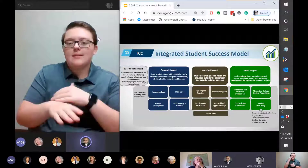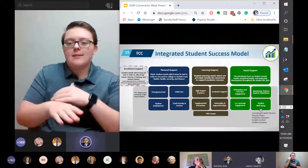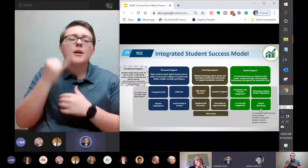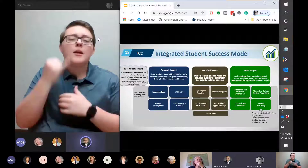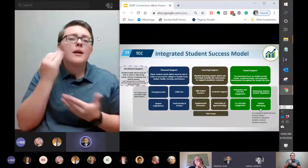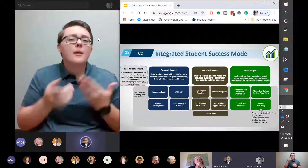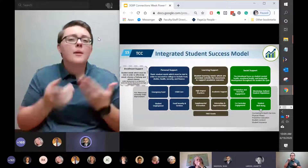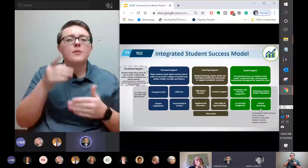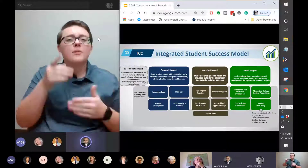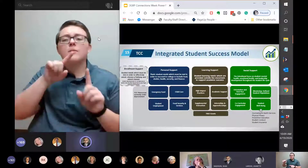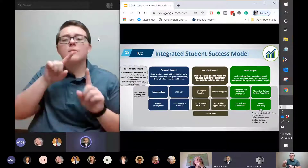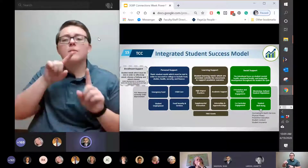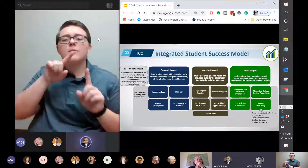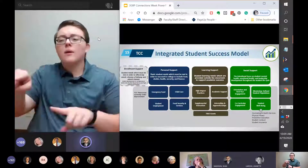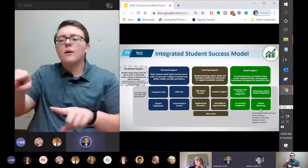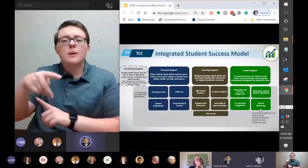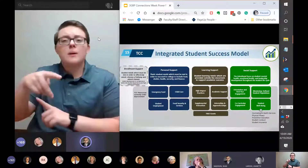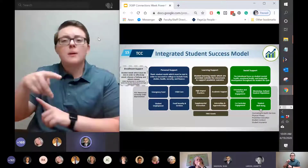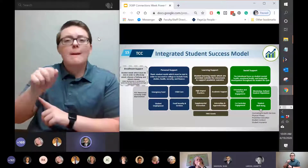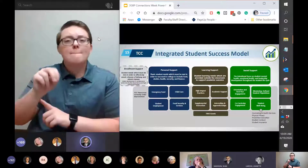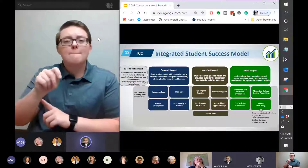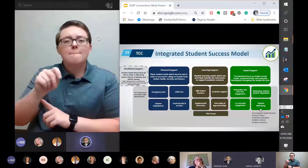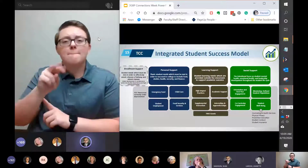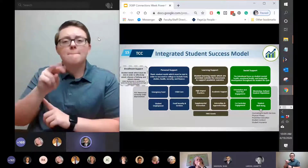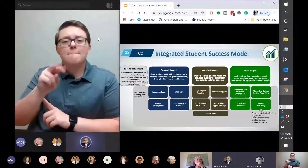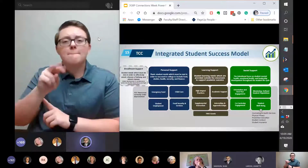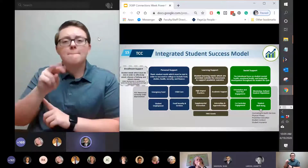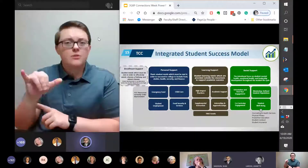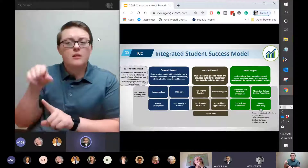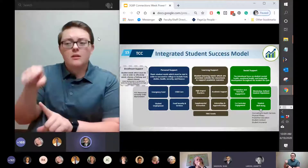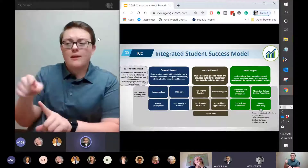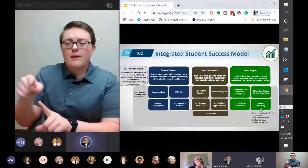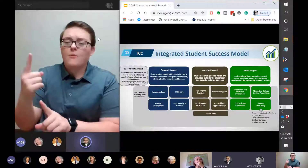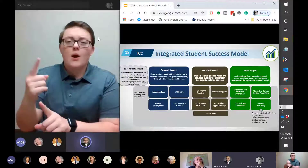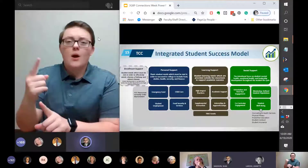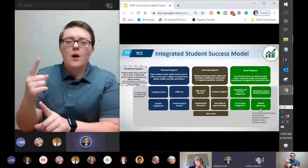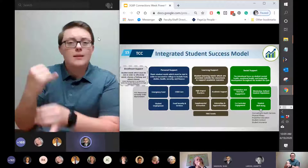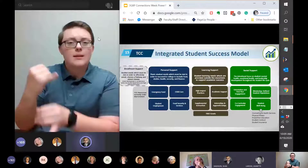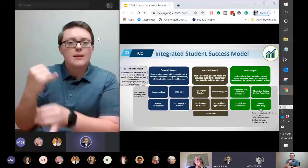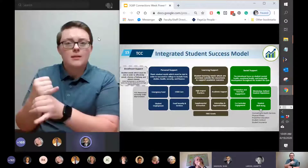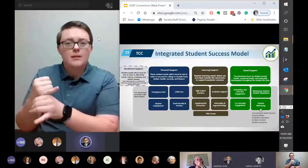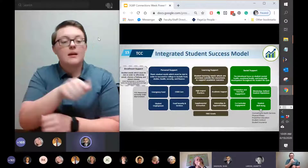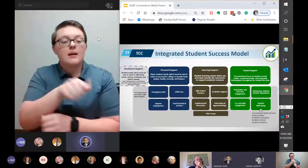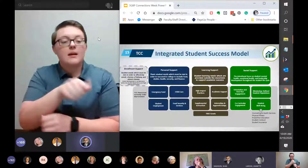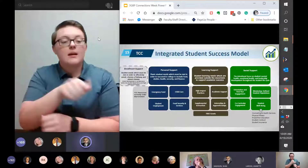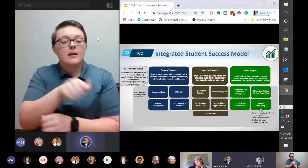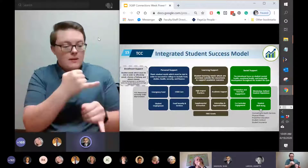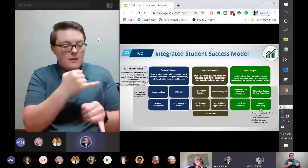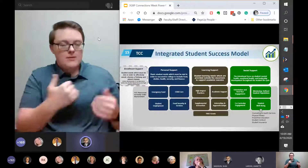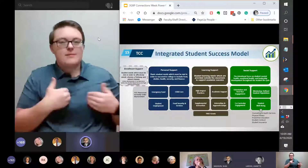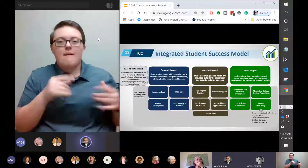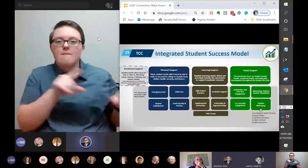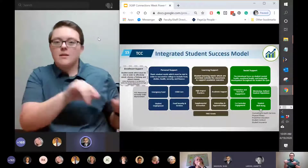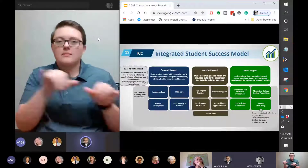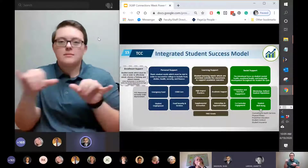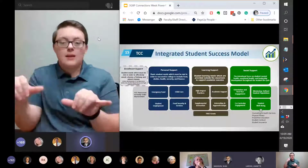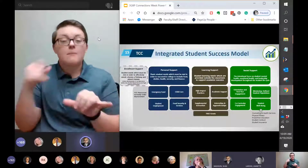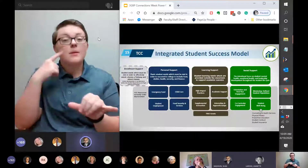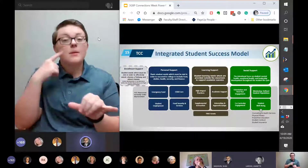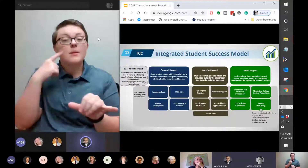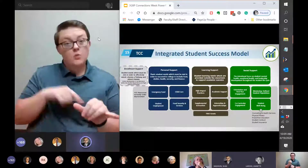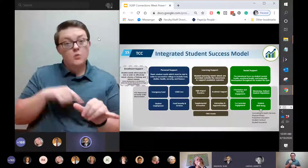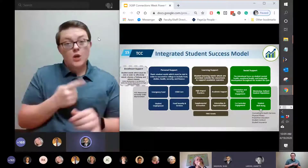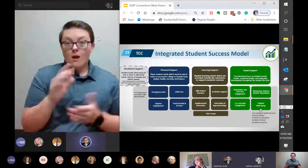on one campus, there ought to be a pantry on another campus or what have you, because we are one college, one TCC. So those are some of the things that